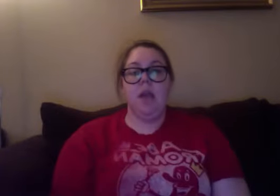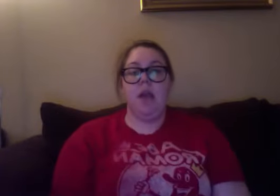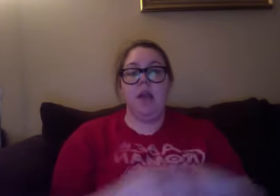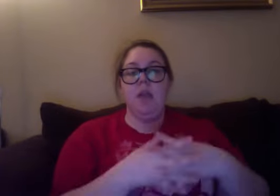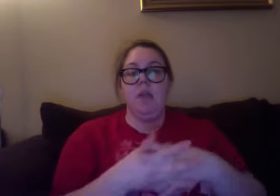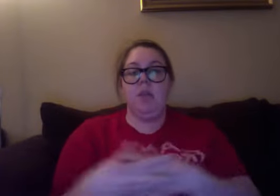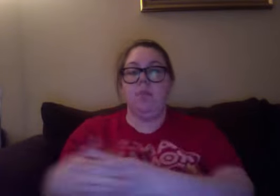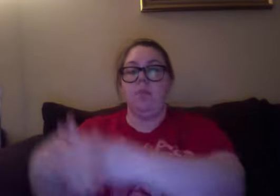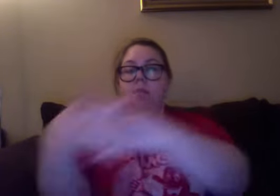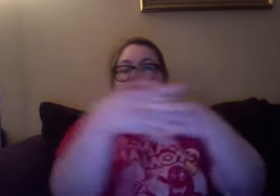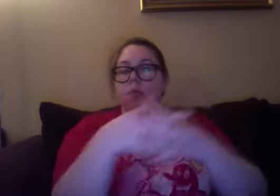American?